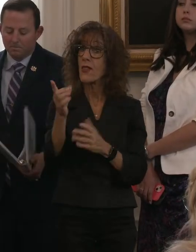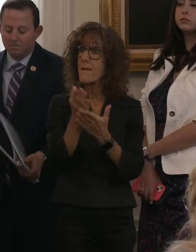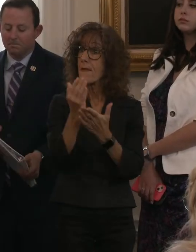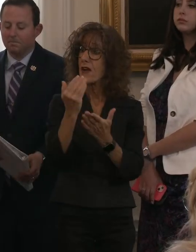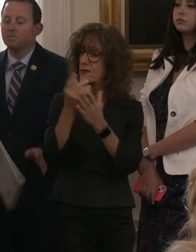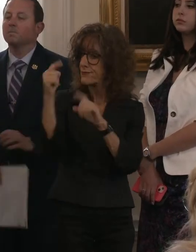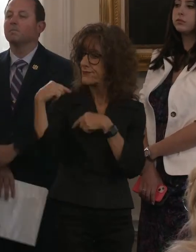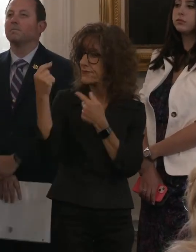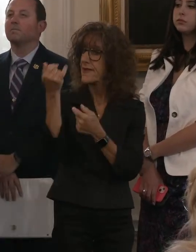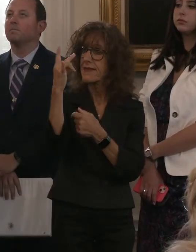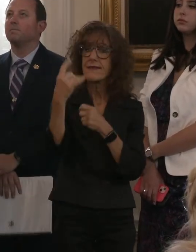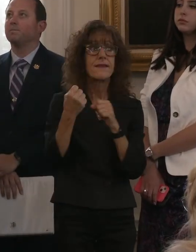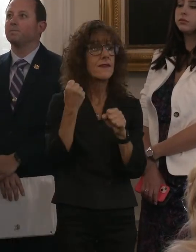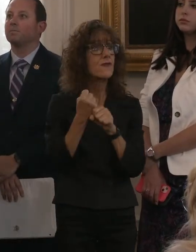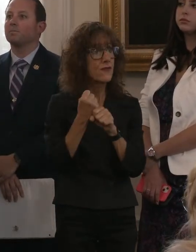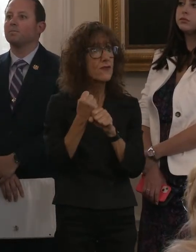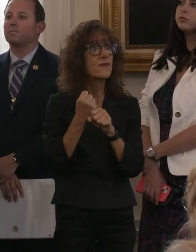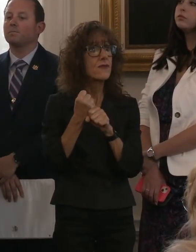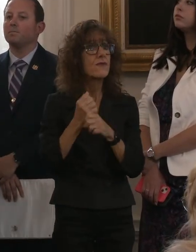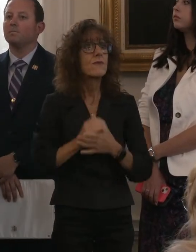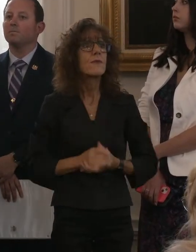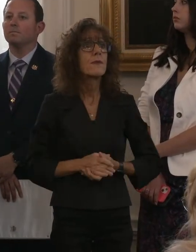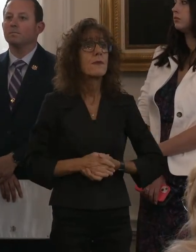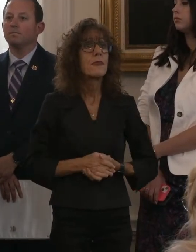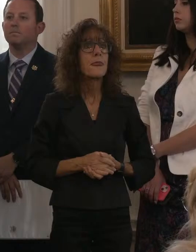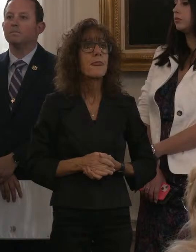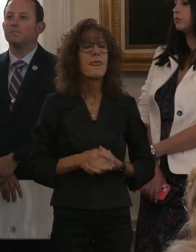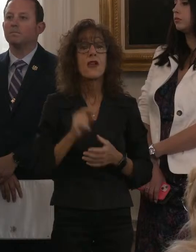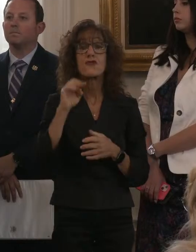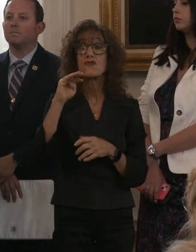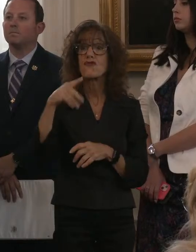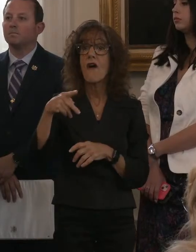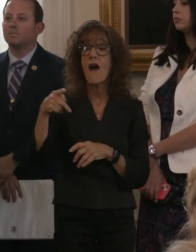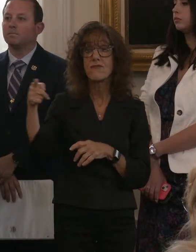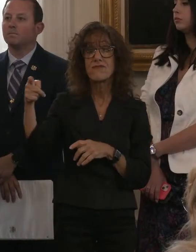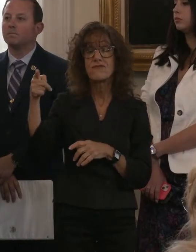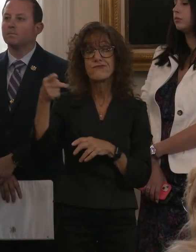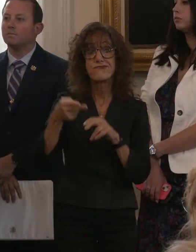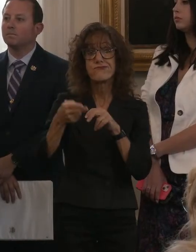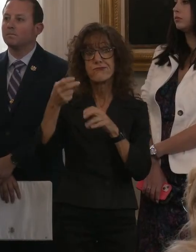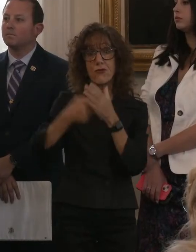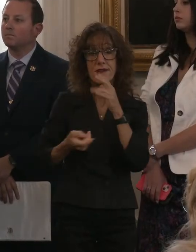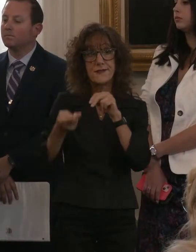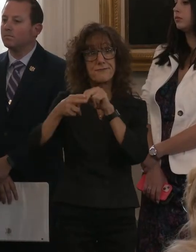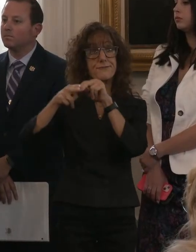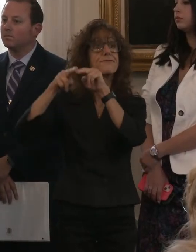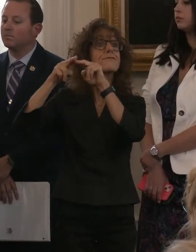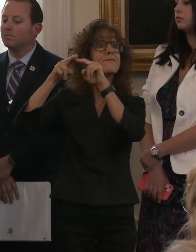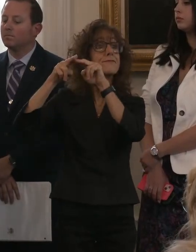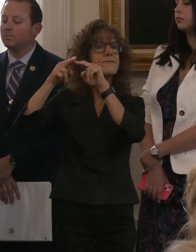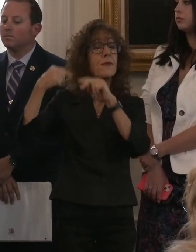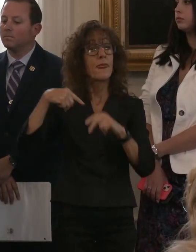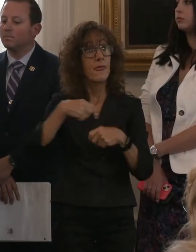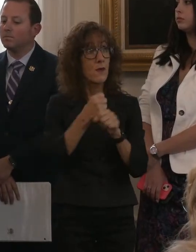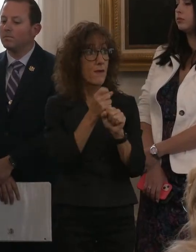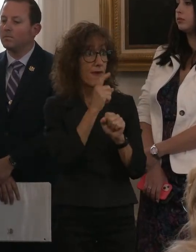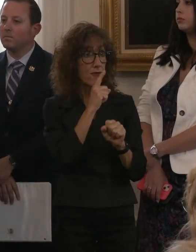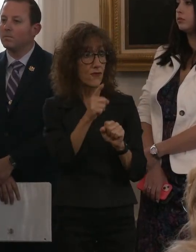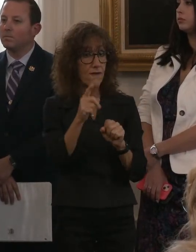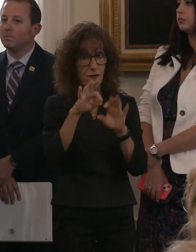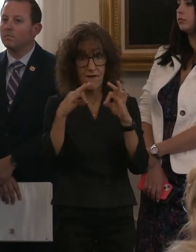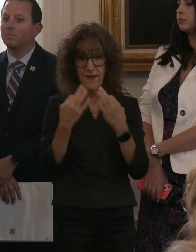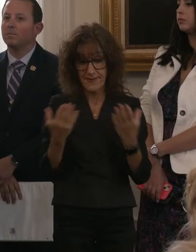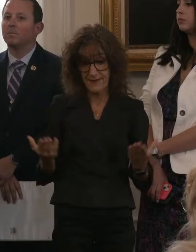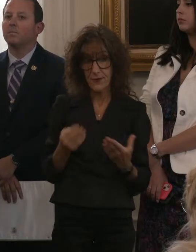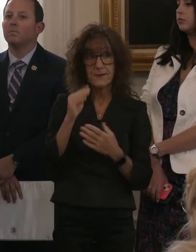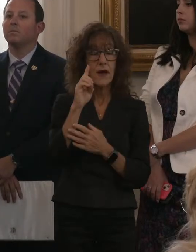in 18 years. And as the Trump administration raised prices, we made sure that for families in